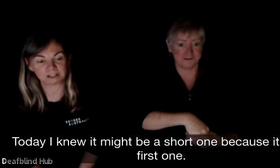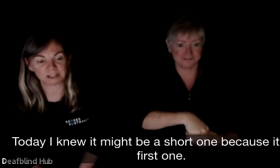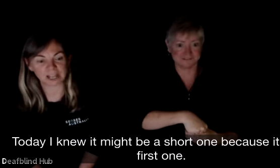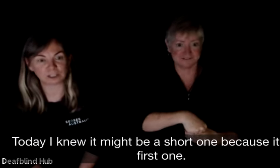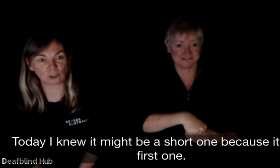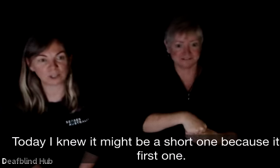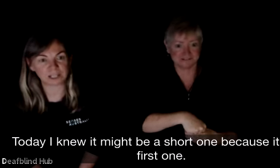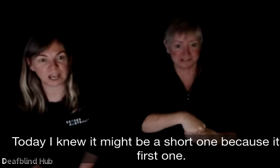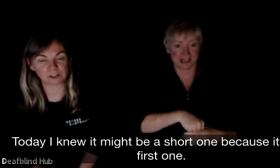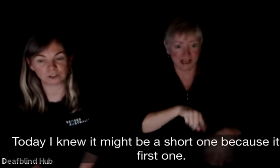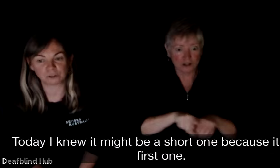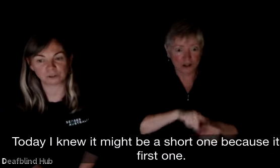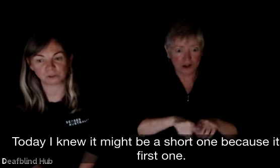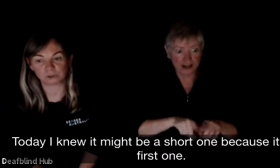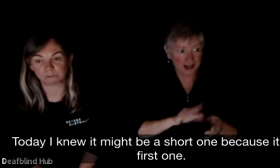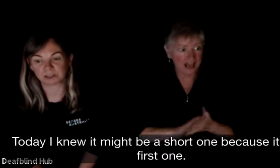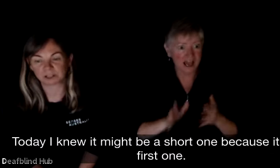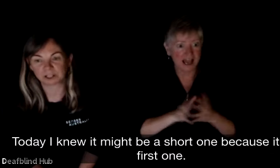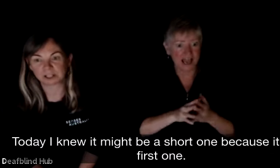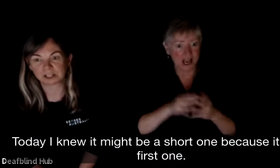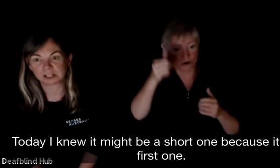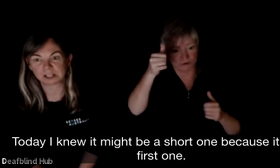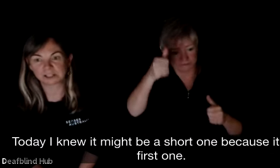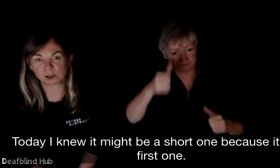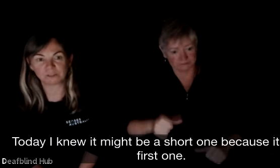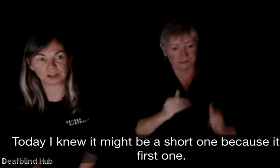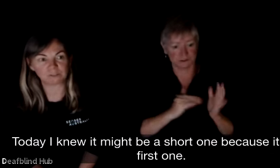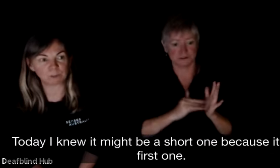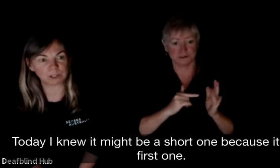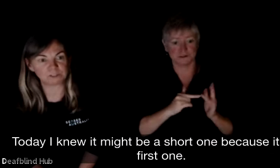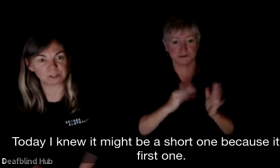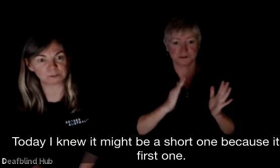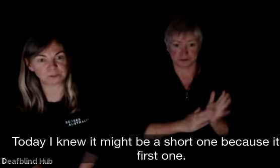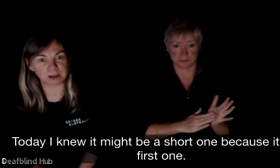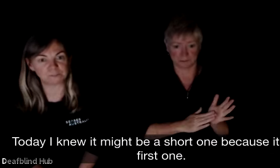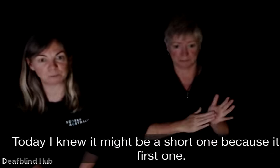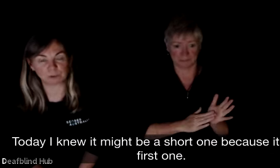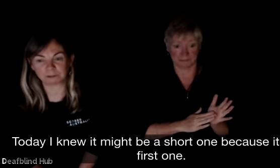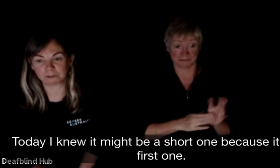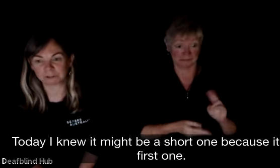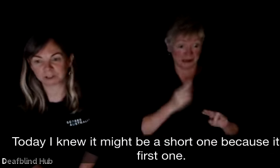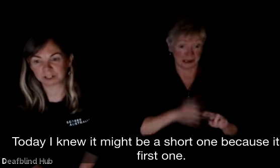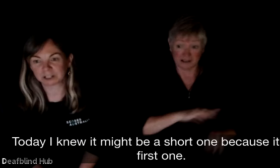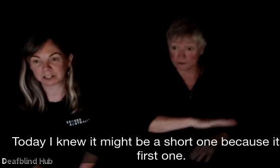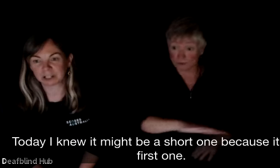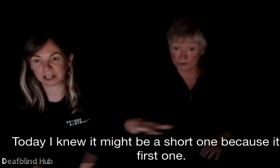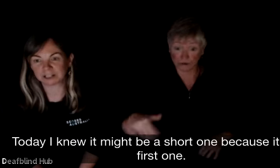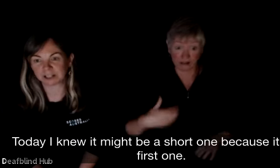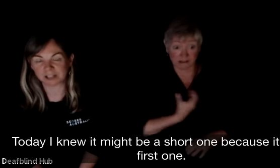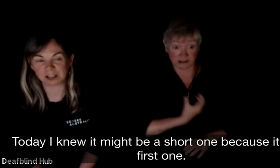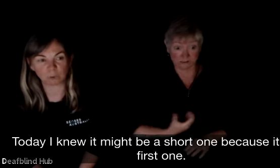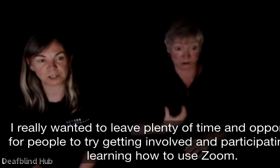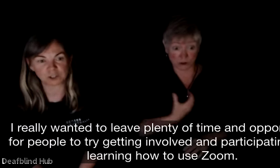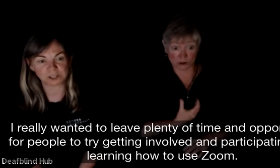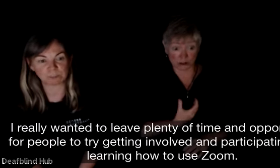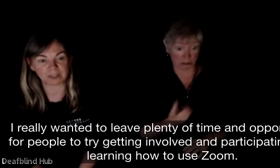participating and learning how to use Zoom. So if everybody feels comfortable and